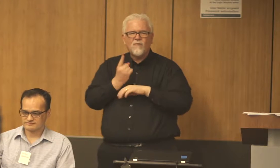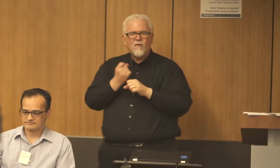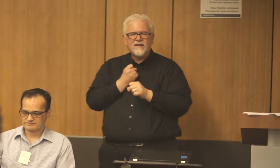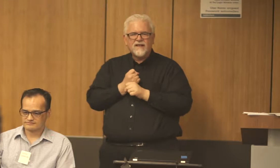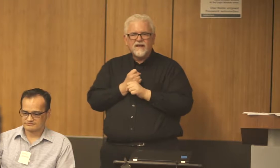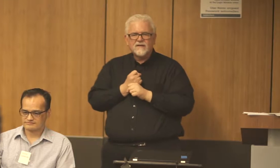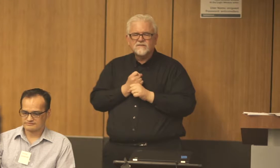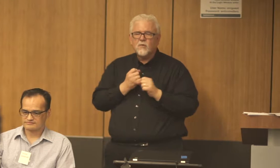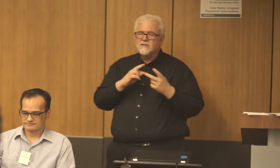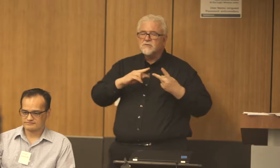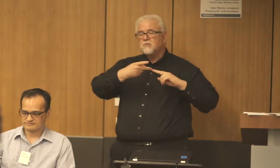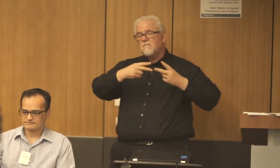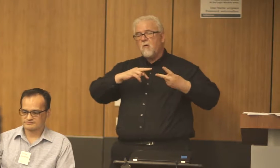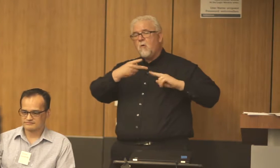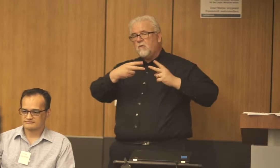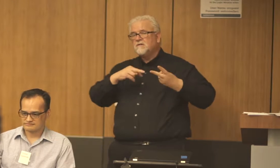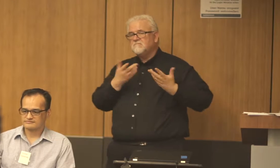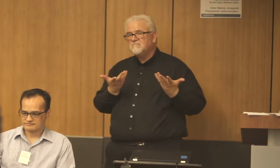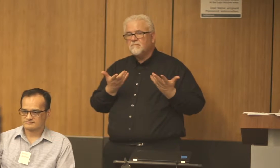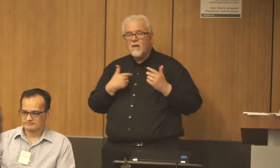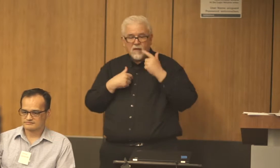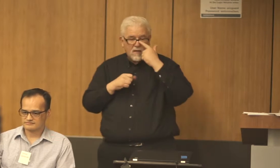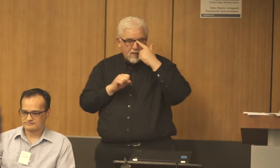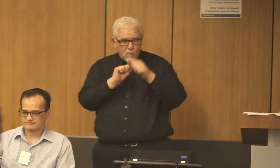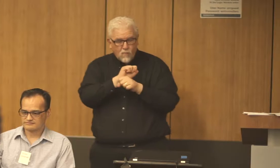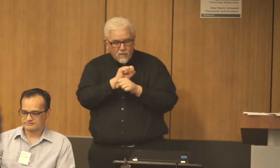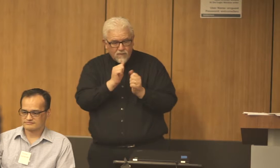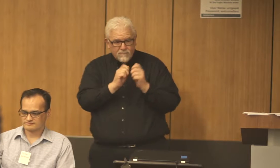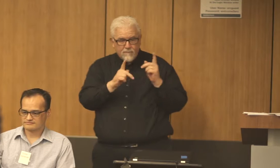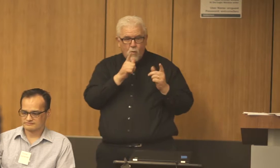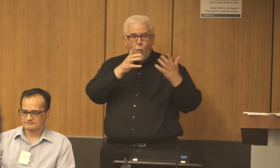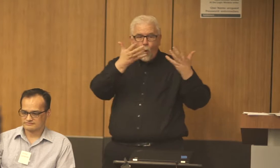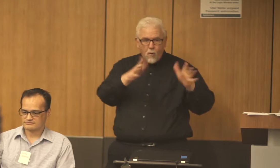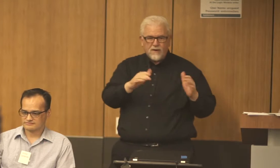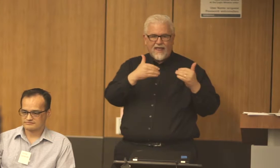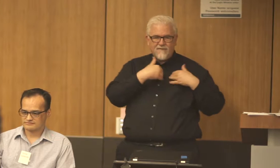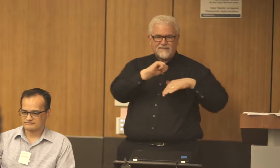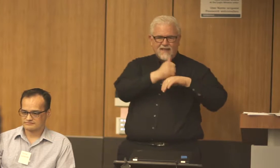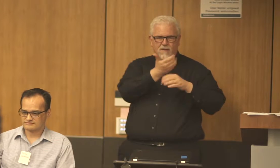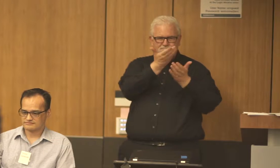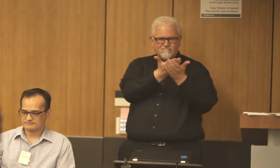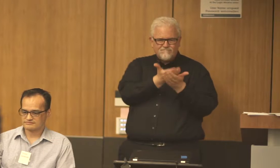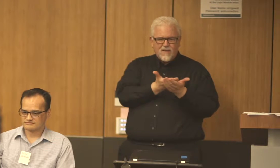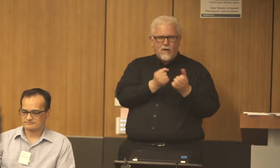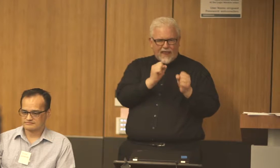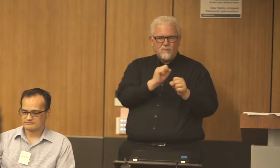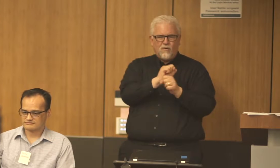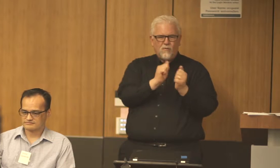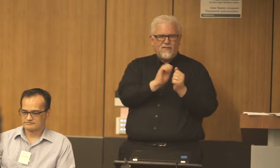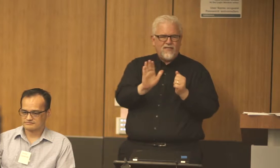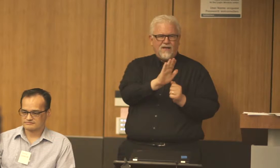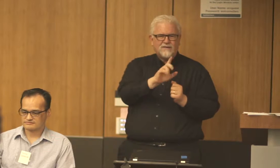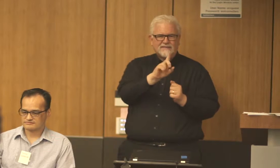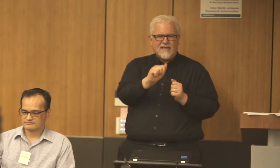it's twofold. Just working with people that have established internal goals, and also working with companies that